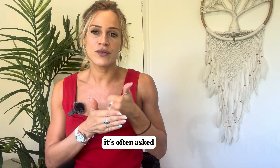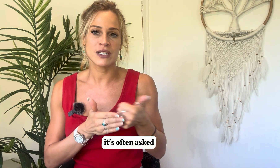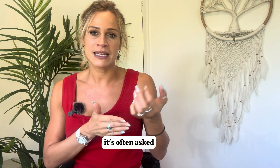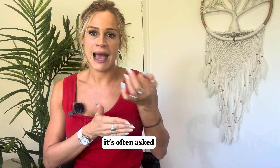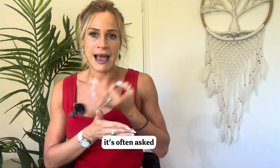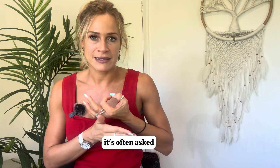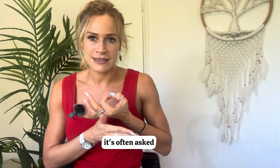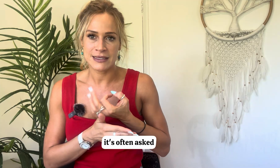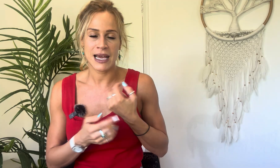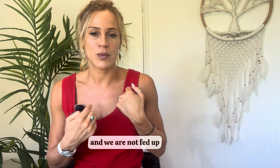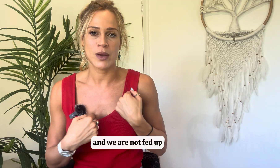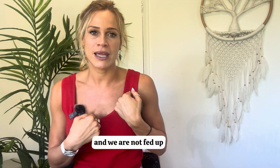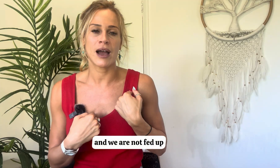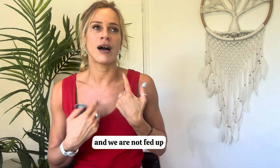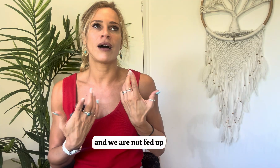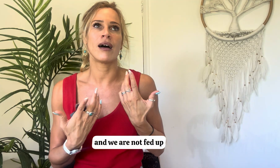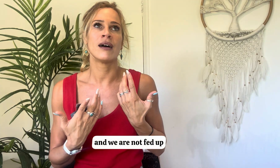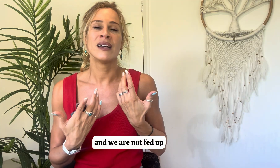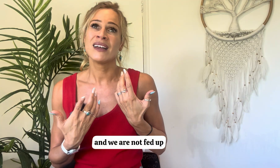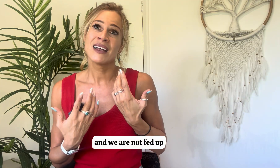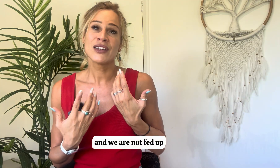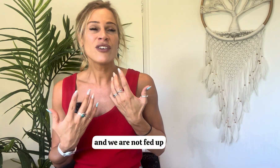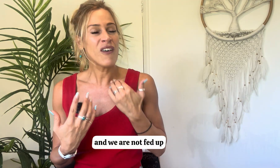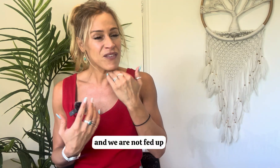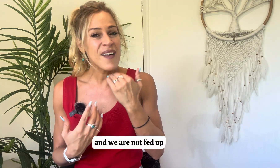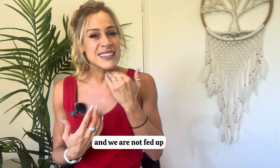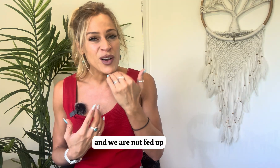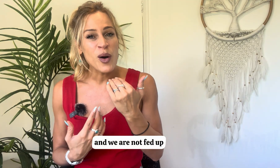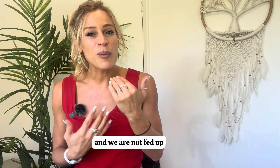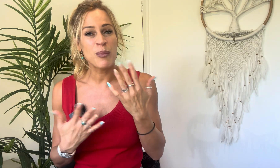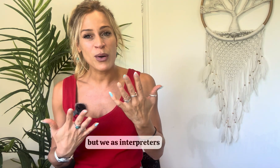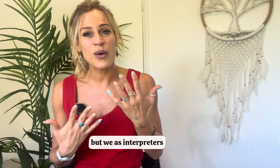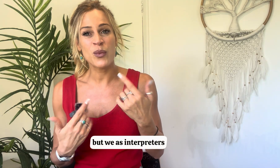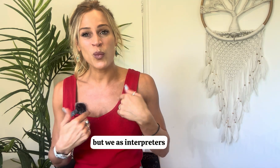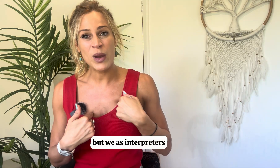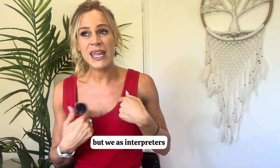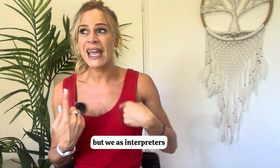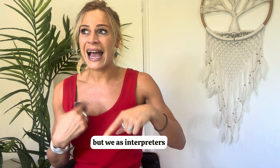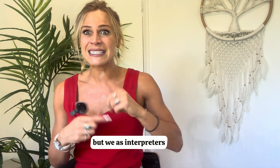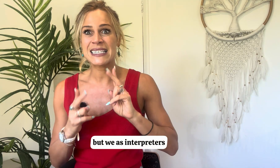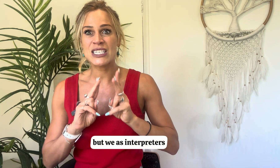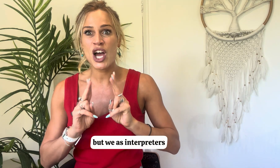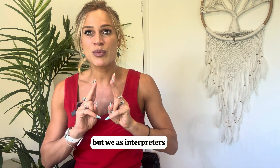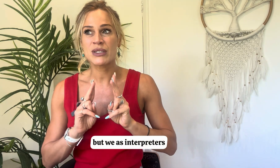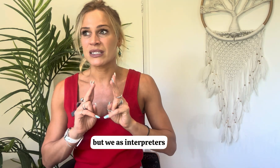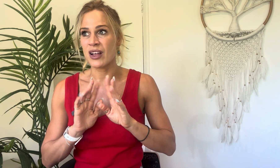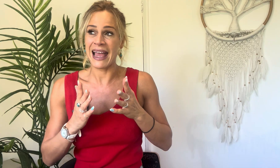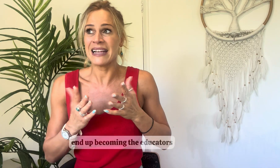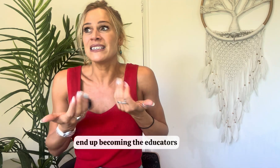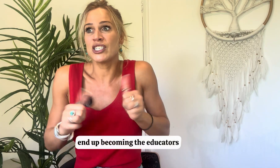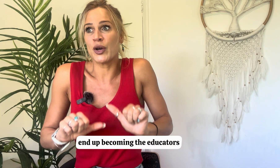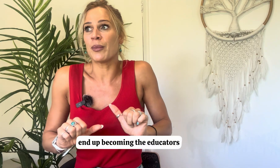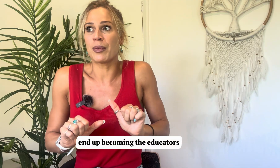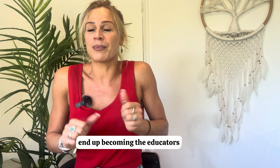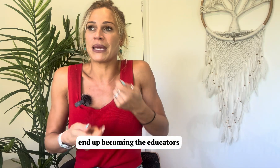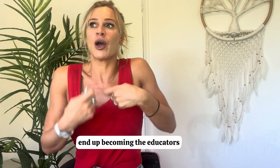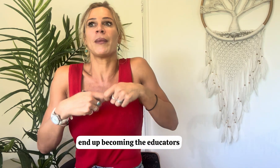often asked, and we are not fed up, but we as interpreters end up becoming